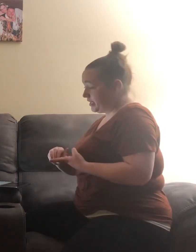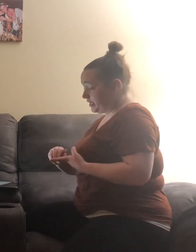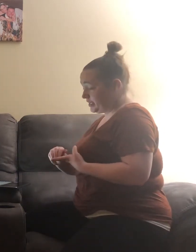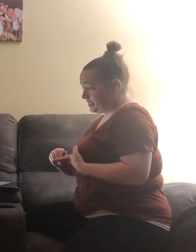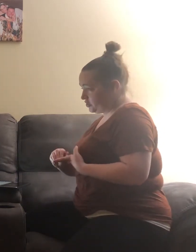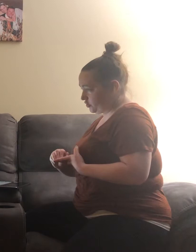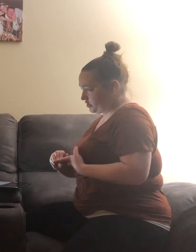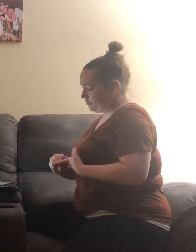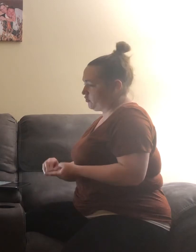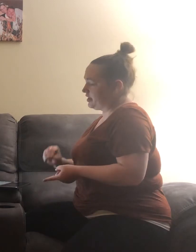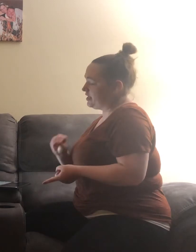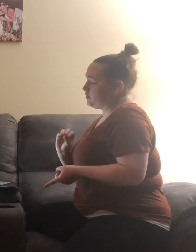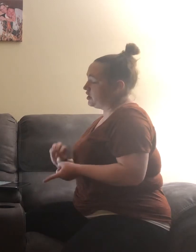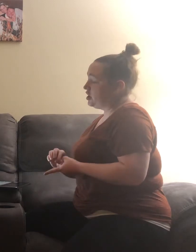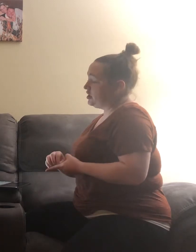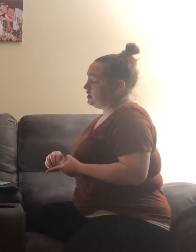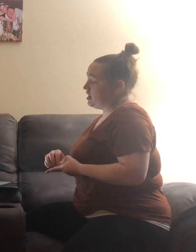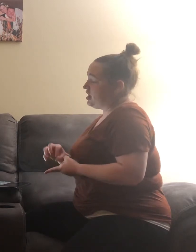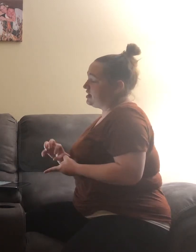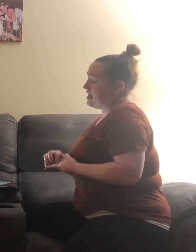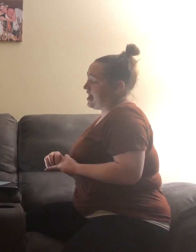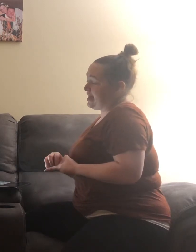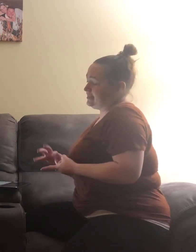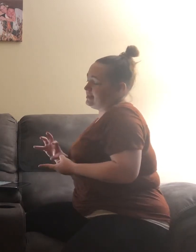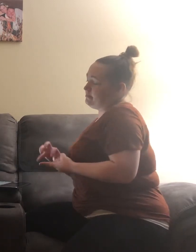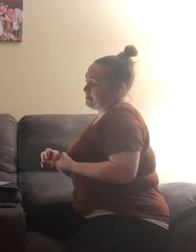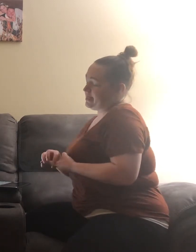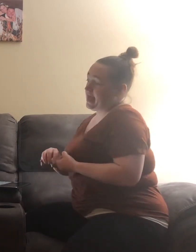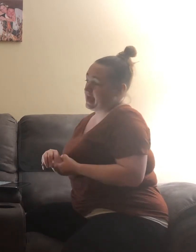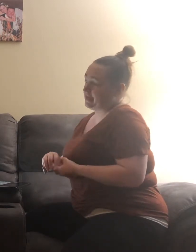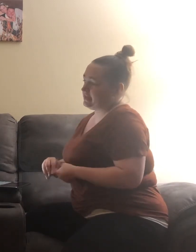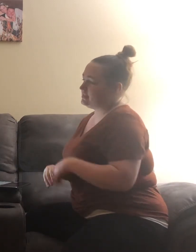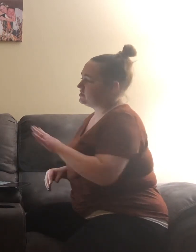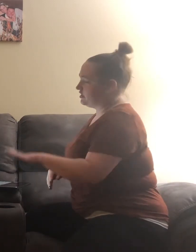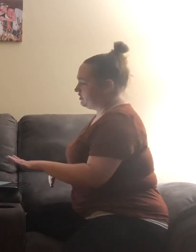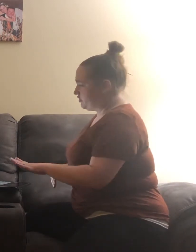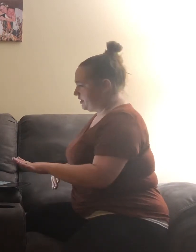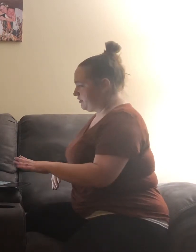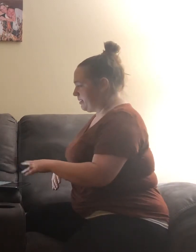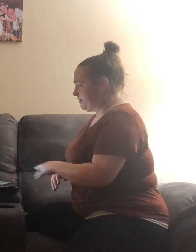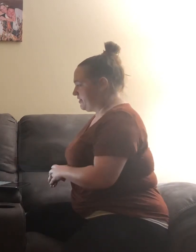LABA is the short term for it, or long-acting beta agonist, and certainly you don't need to remember that,